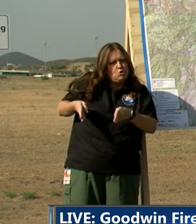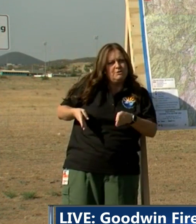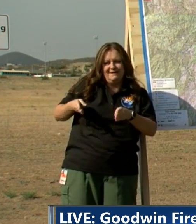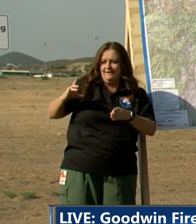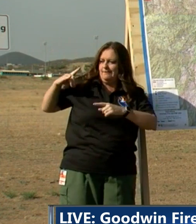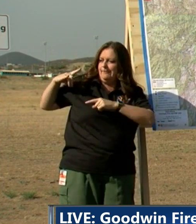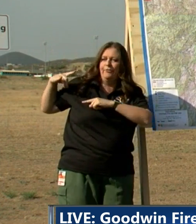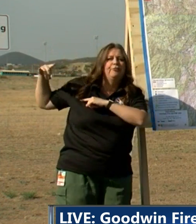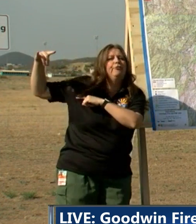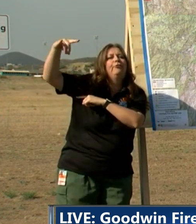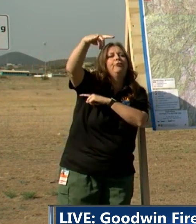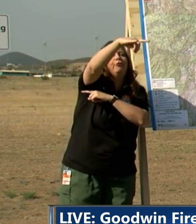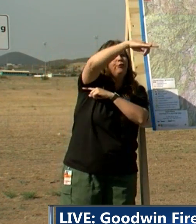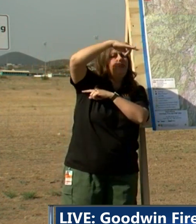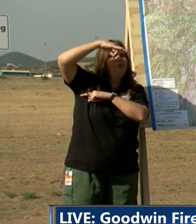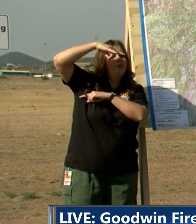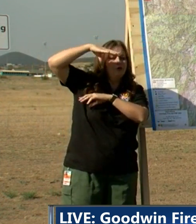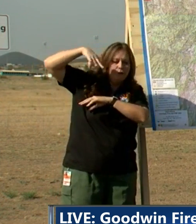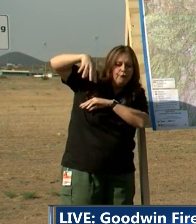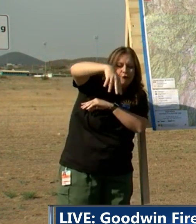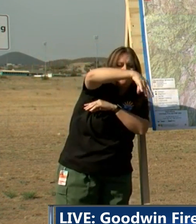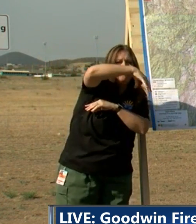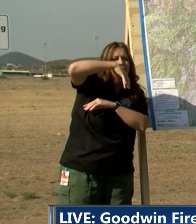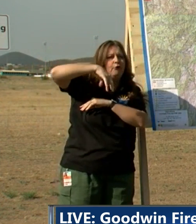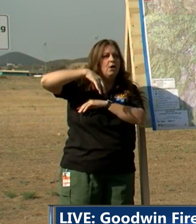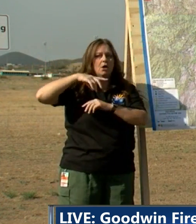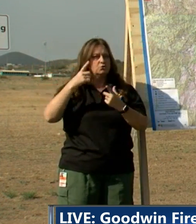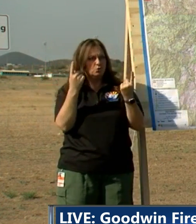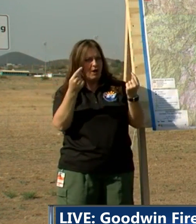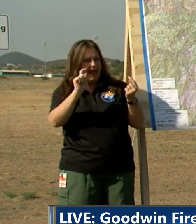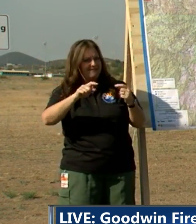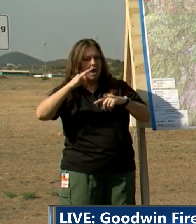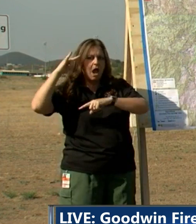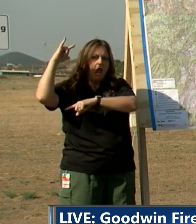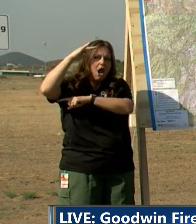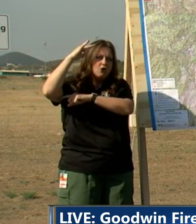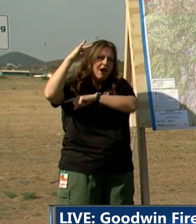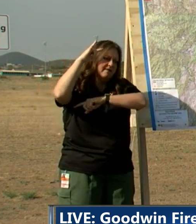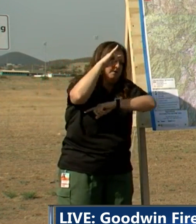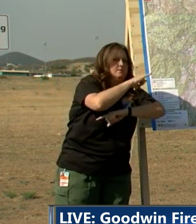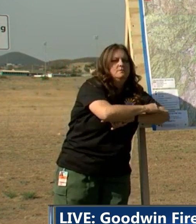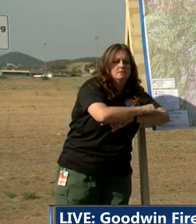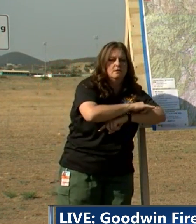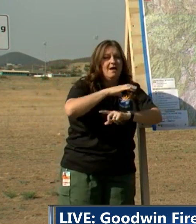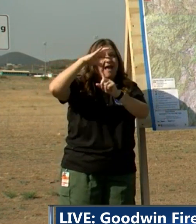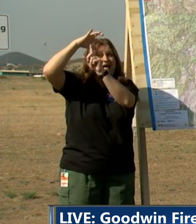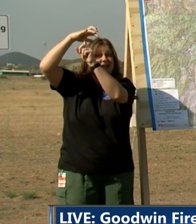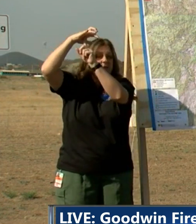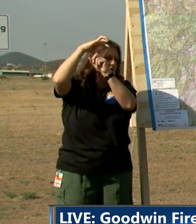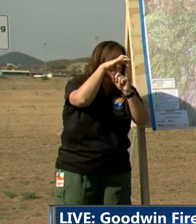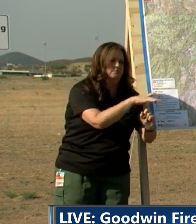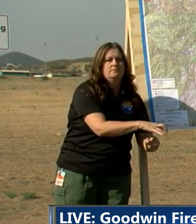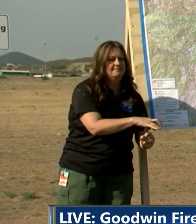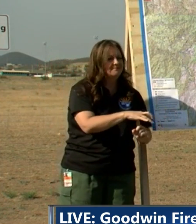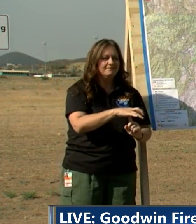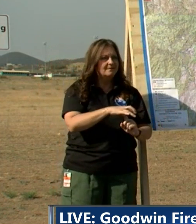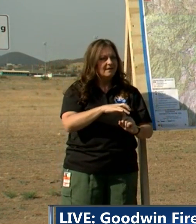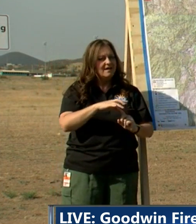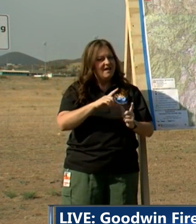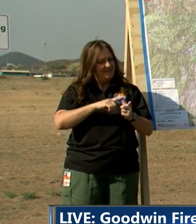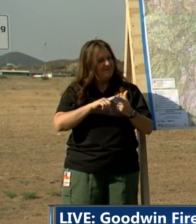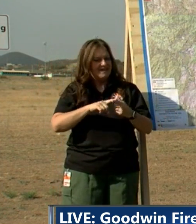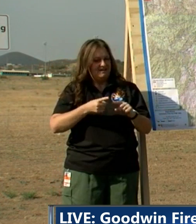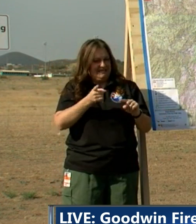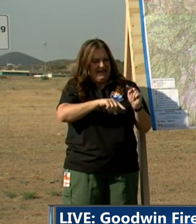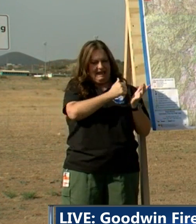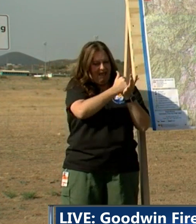happened is we had to go shut down all the aircraft. They had to leave the area, go land, and could not help the firefighters from keeping fire